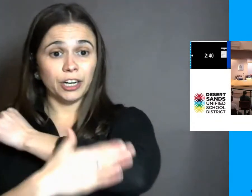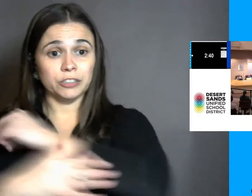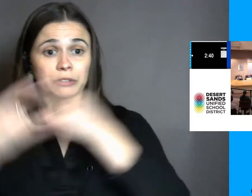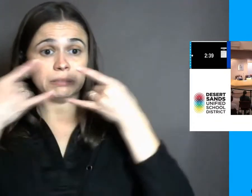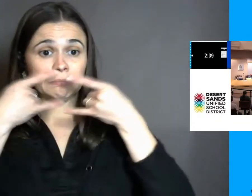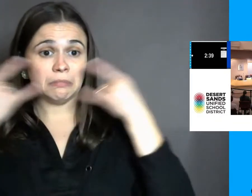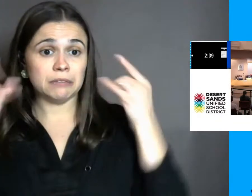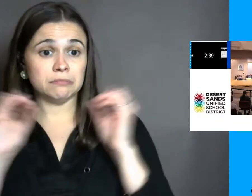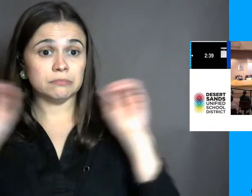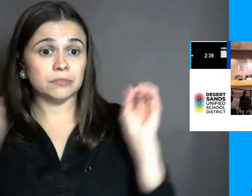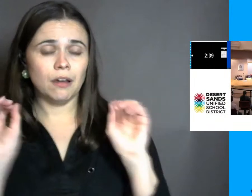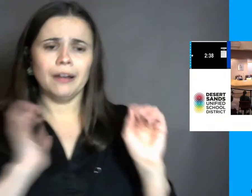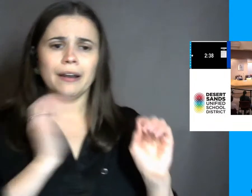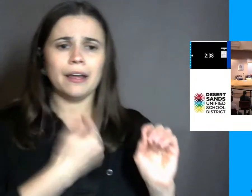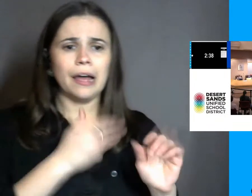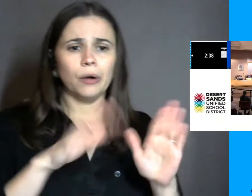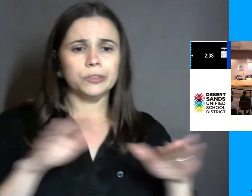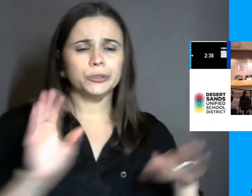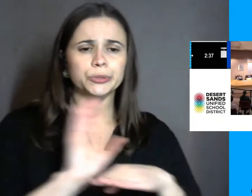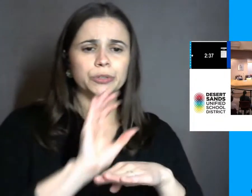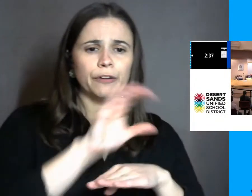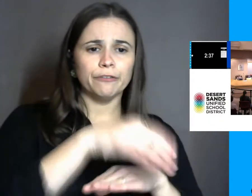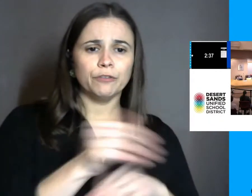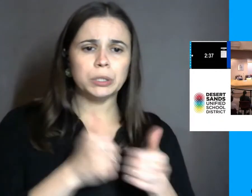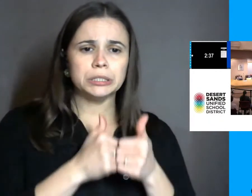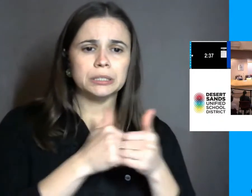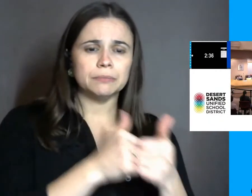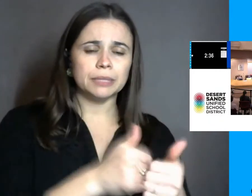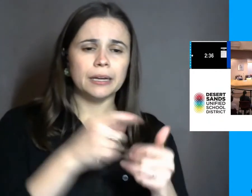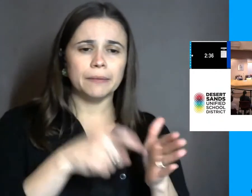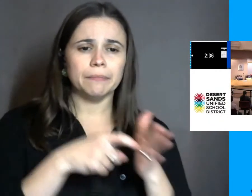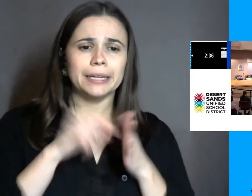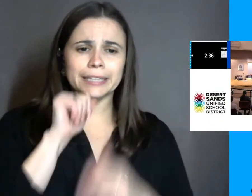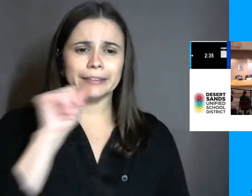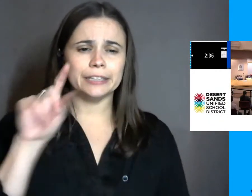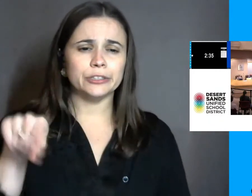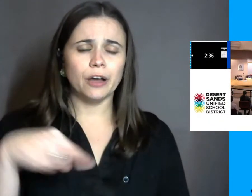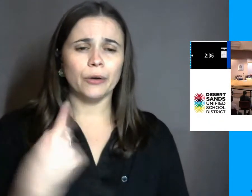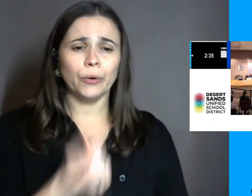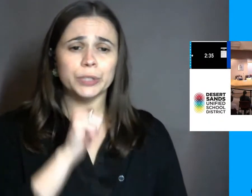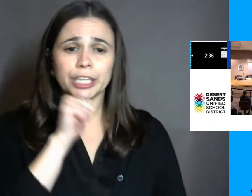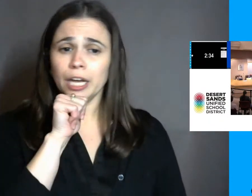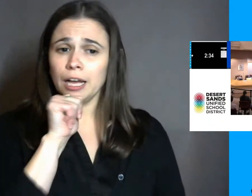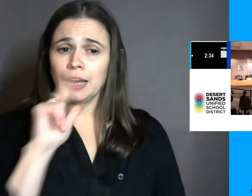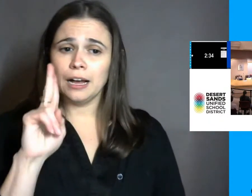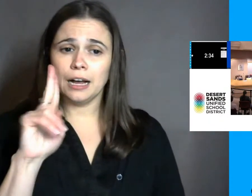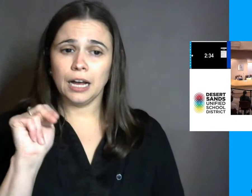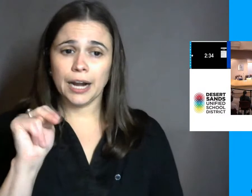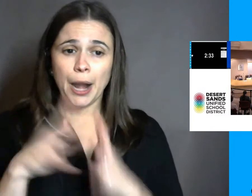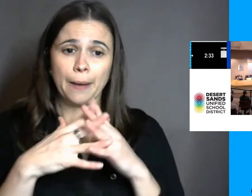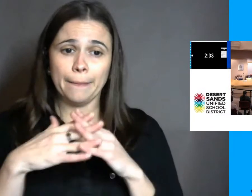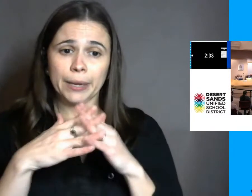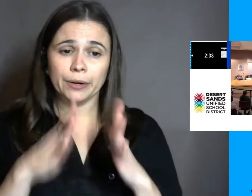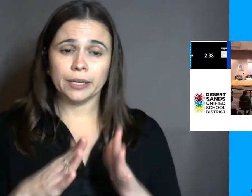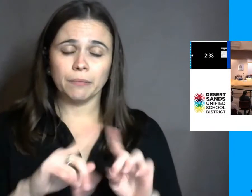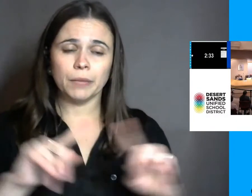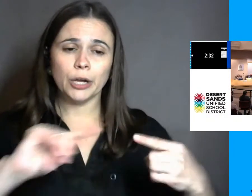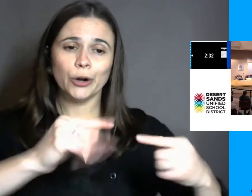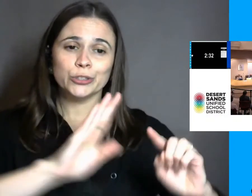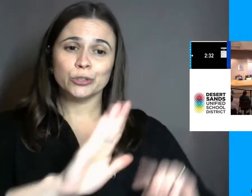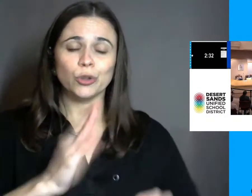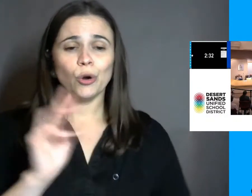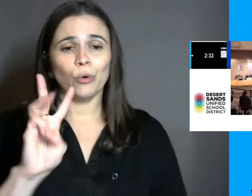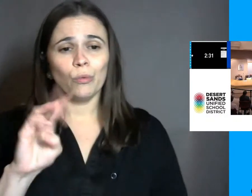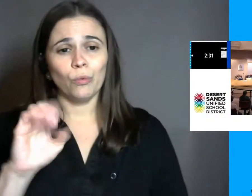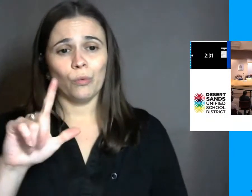our children are being forced to comply with a mandate that's not only un-American, but harmful to their well-being. It's time we put our